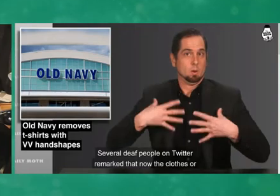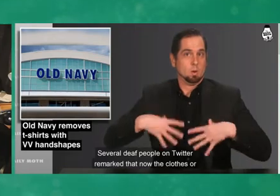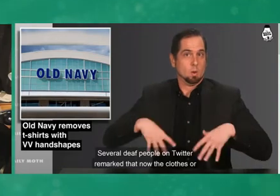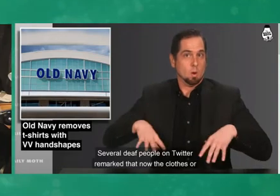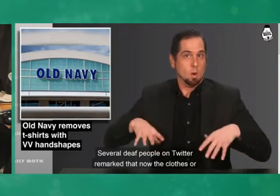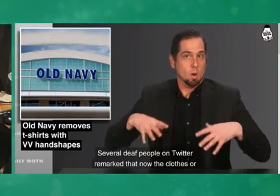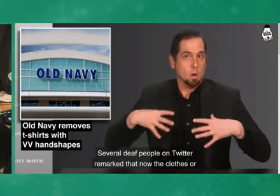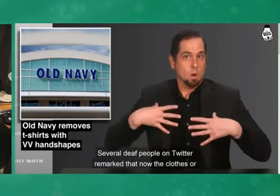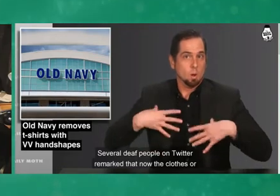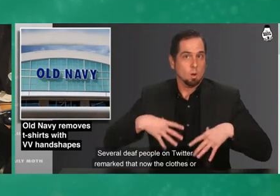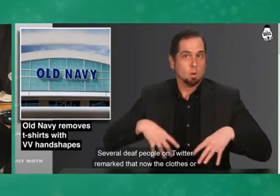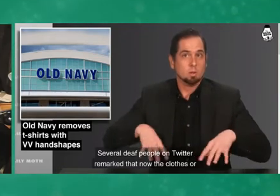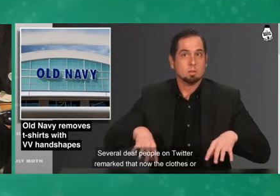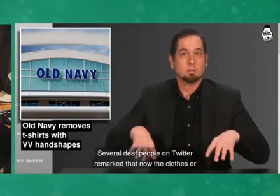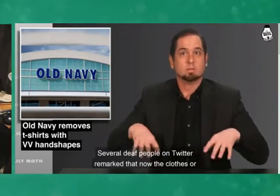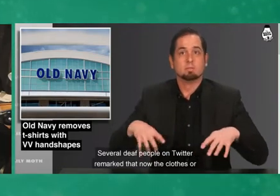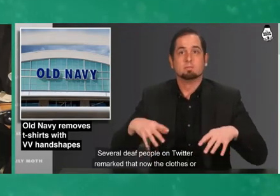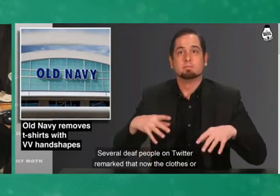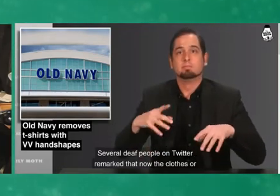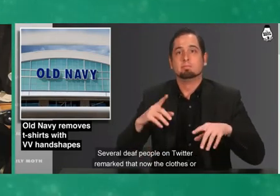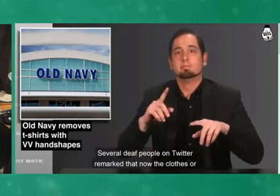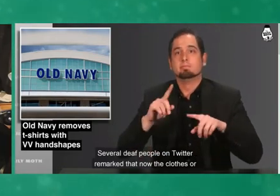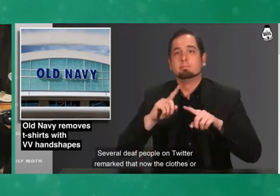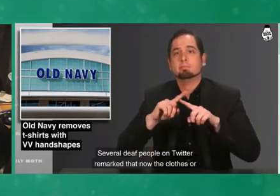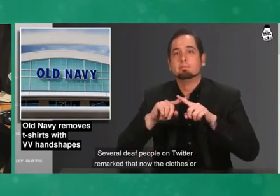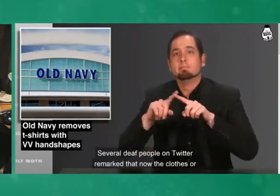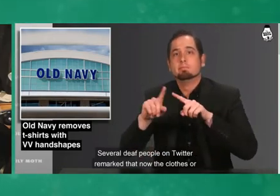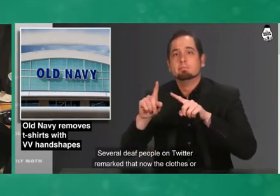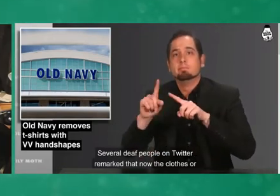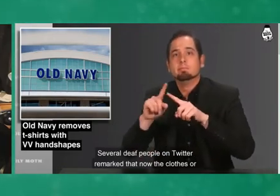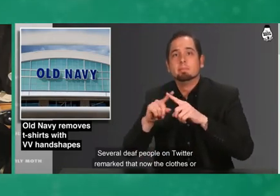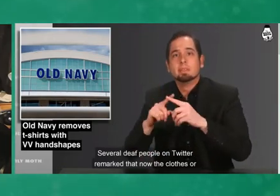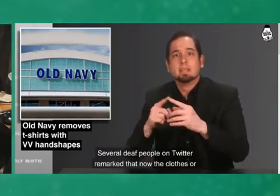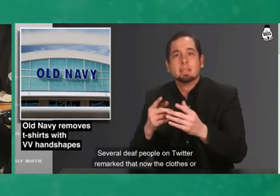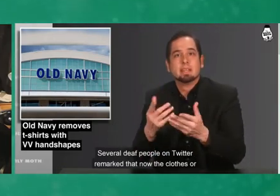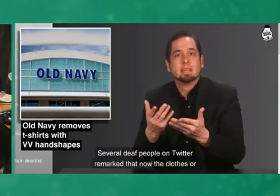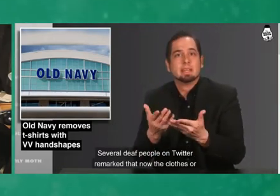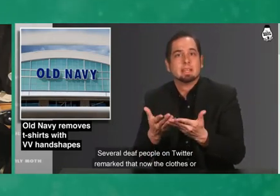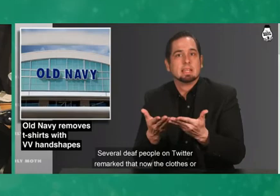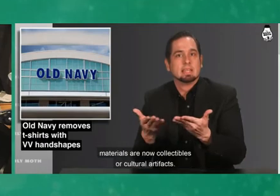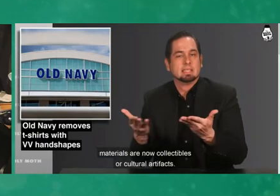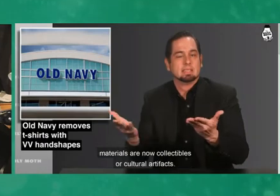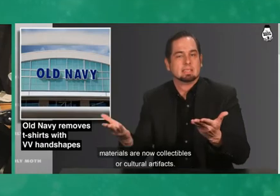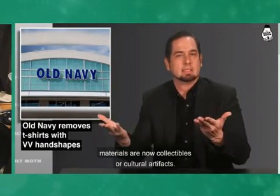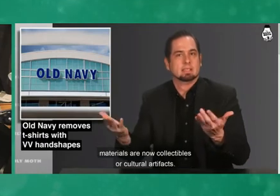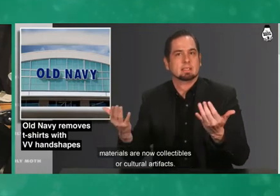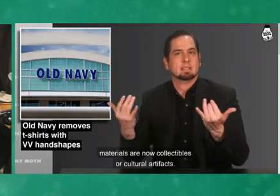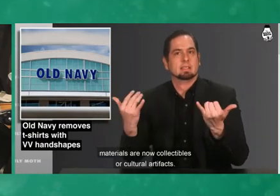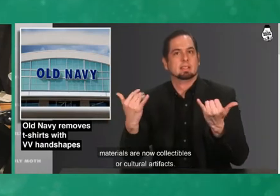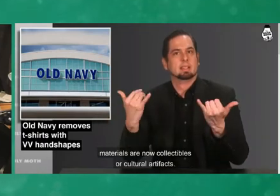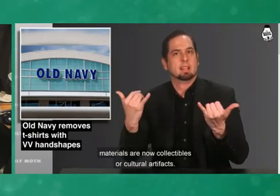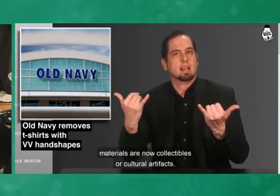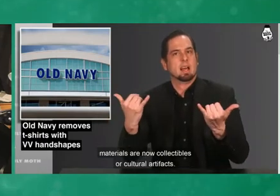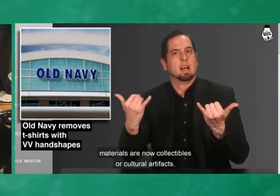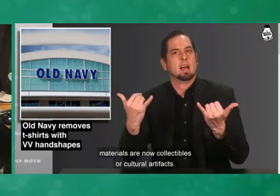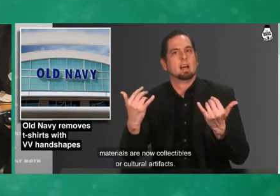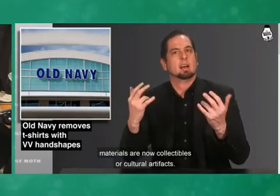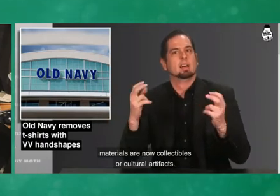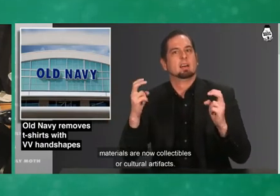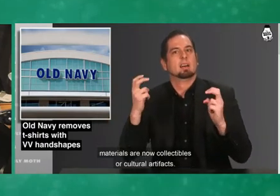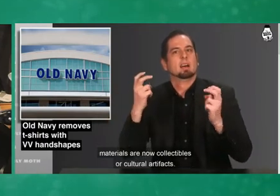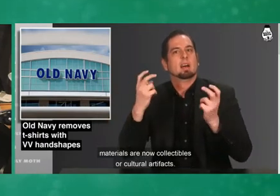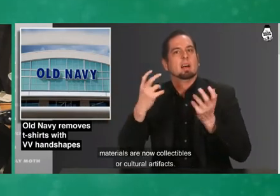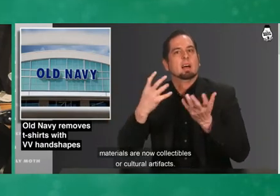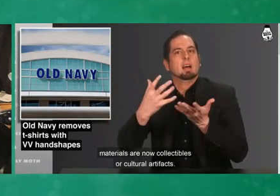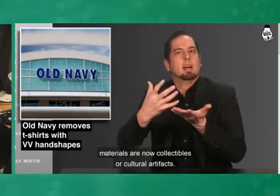Those guys, those clothes that were taboo, that were there,